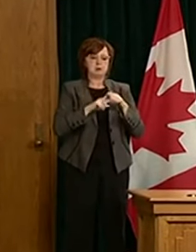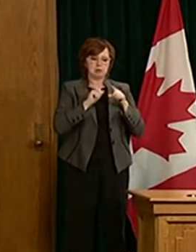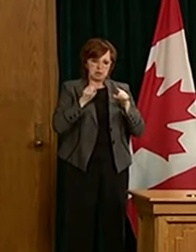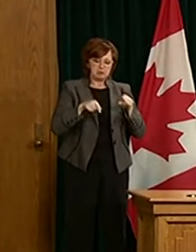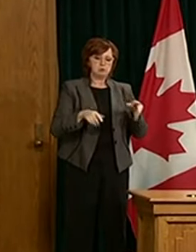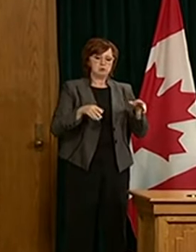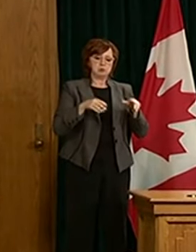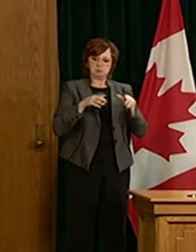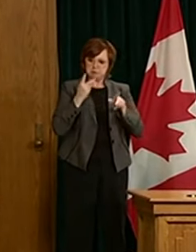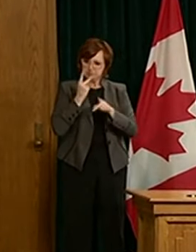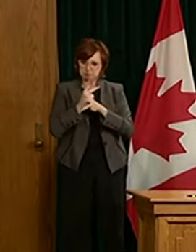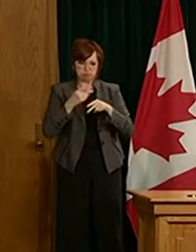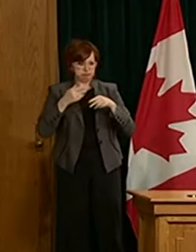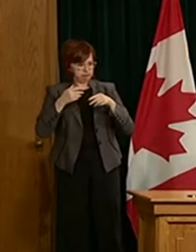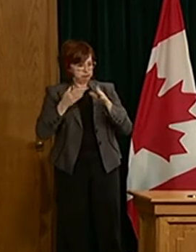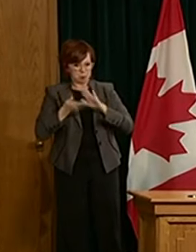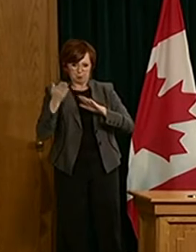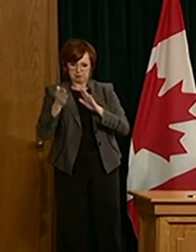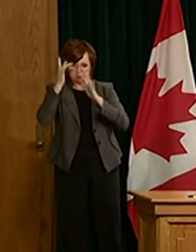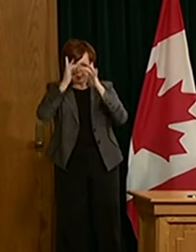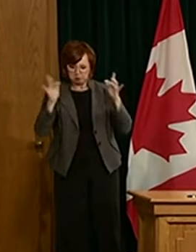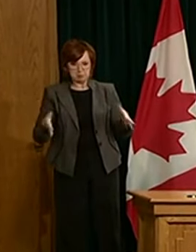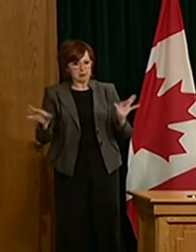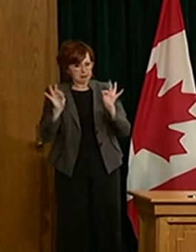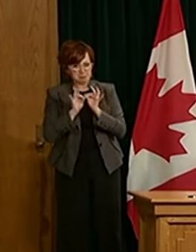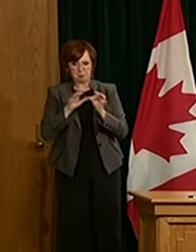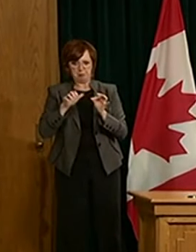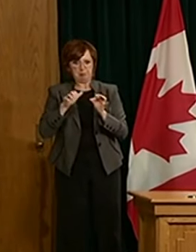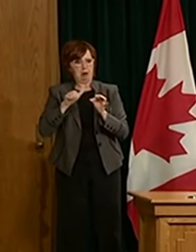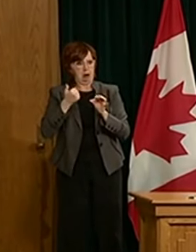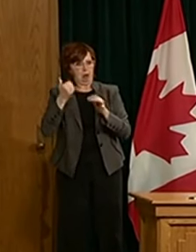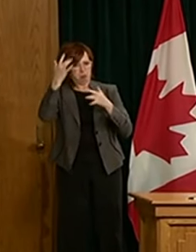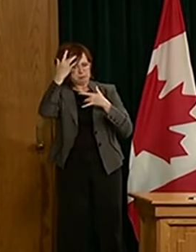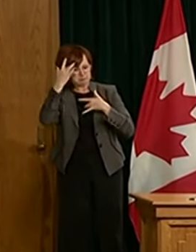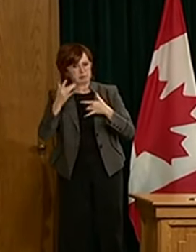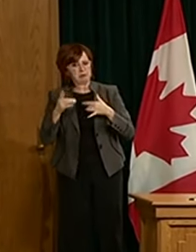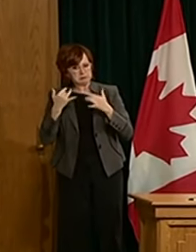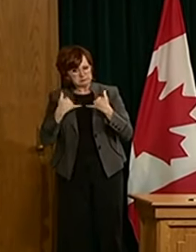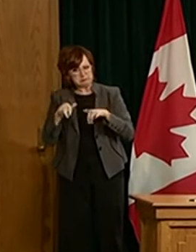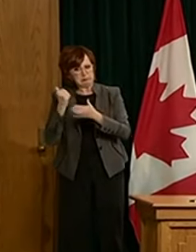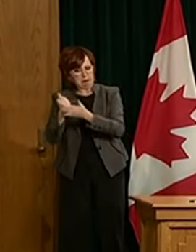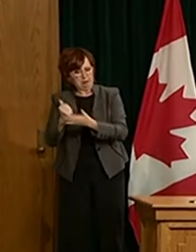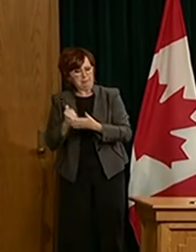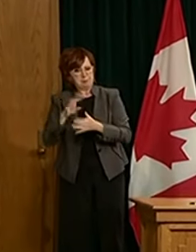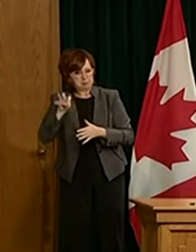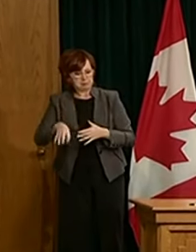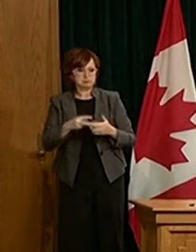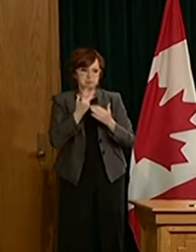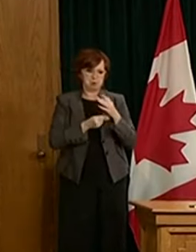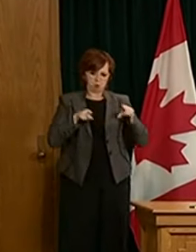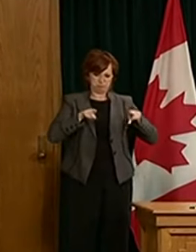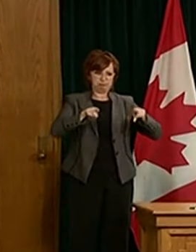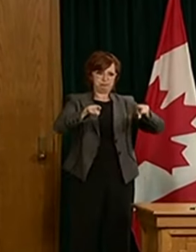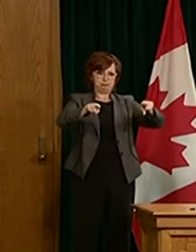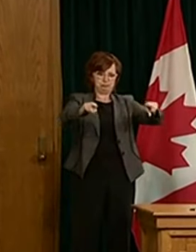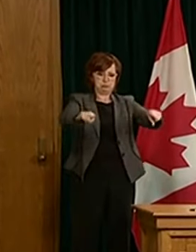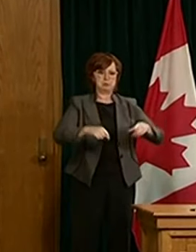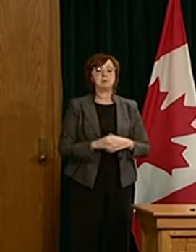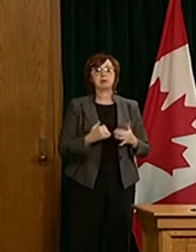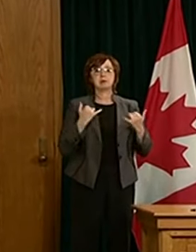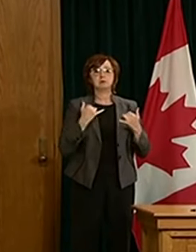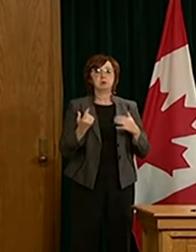essential services to non-COVID-19 patients. And we need to do both of these throughout the duration of the event. Today, we're going to walk